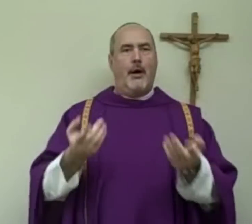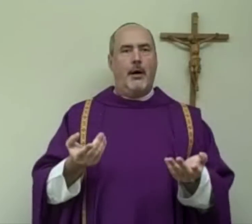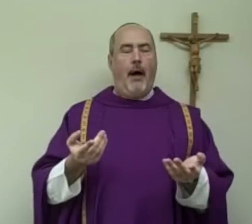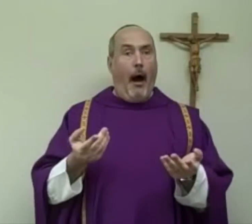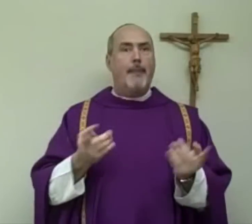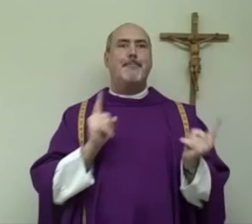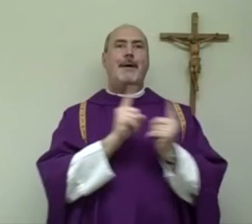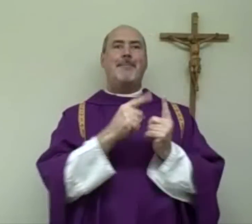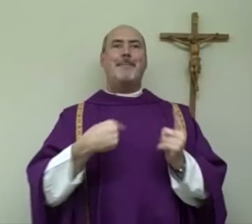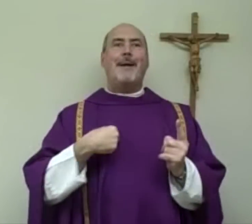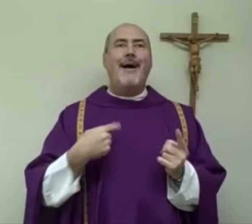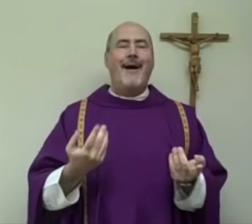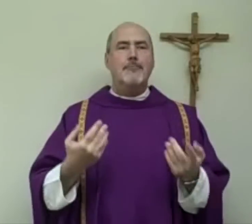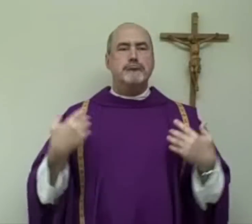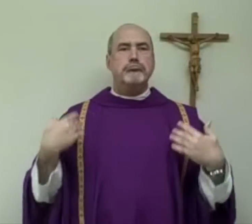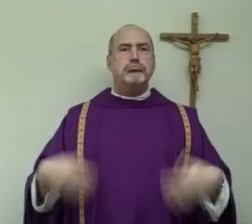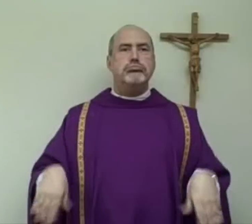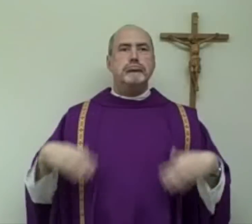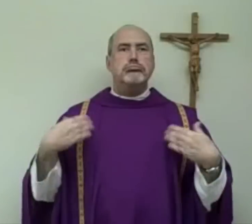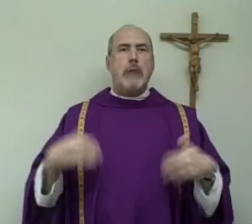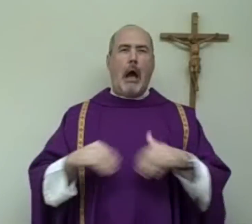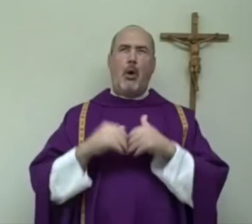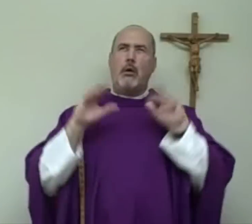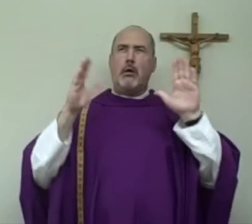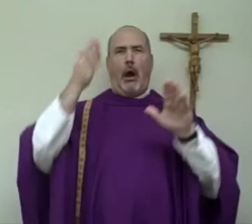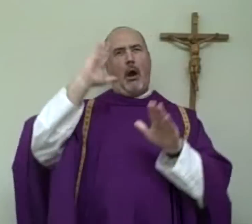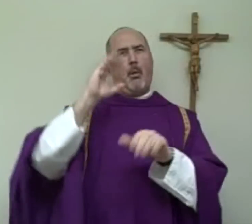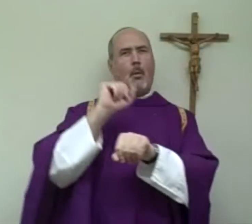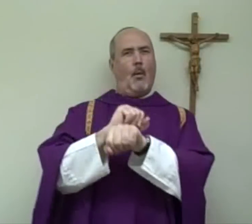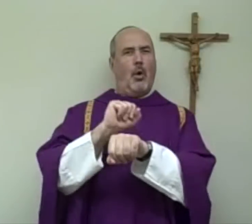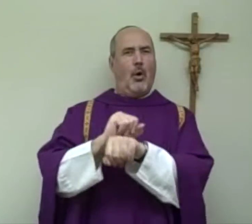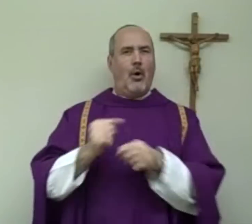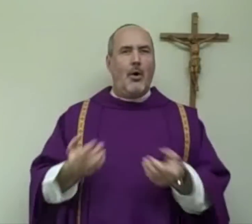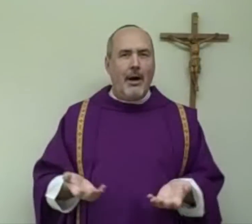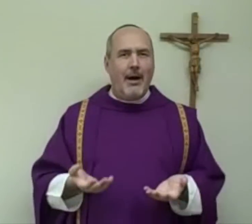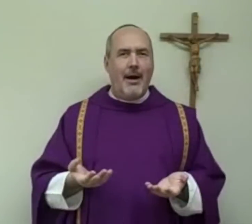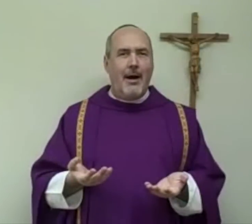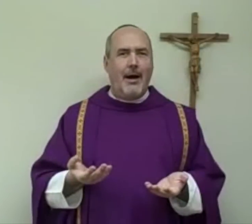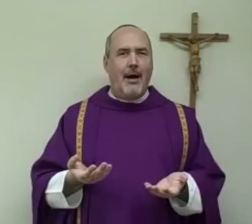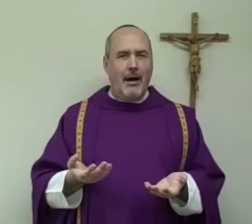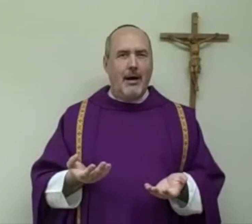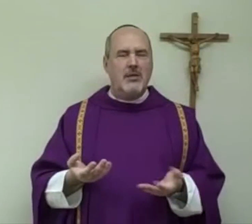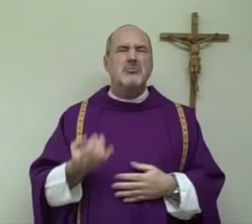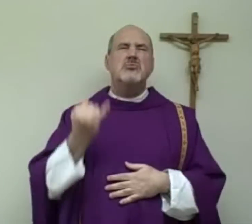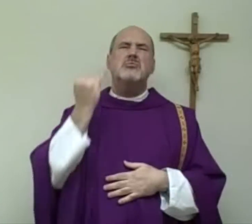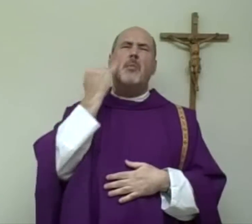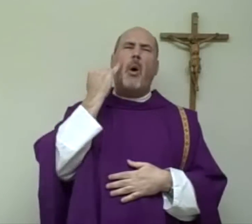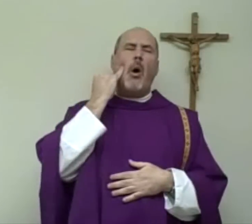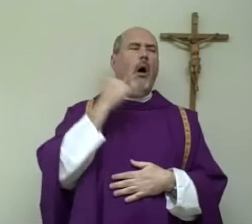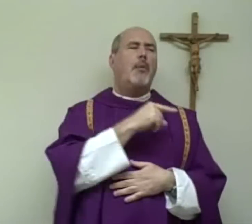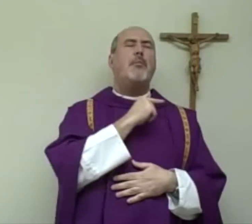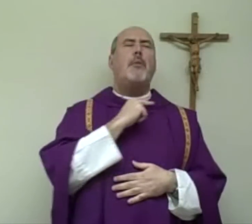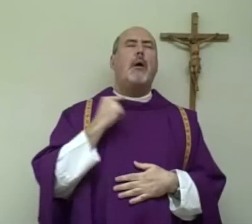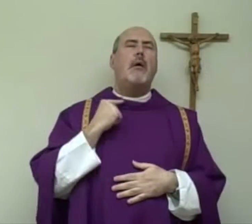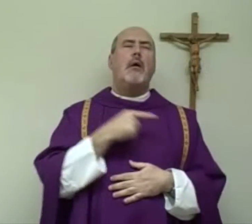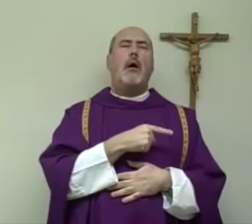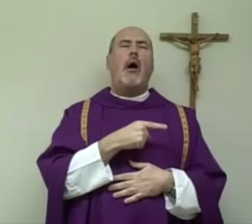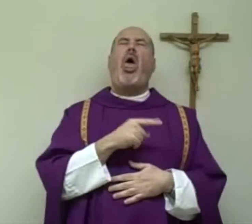I reluctantly went ahead and went to the fair." And I'm thinking how wonderful and how miraculously God works